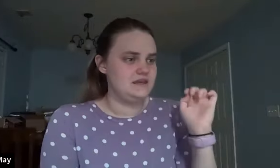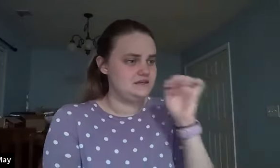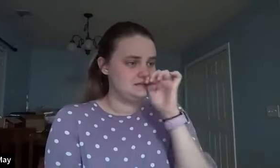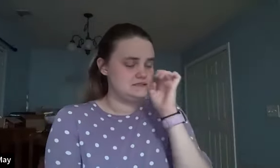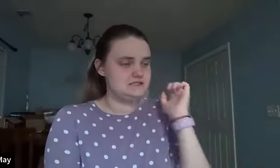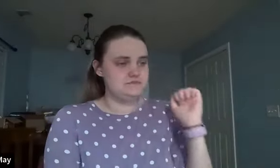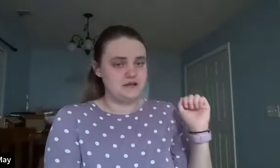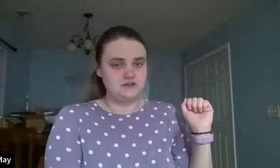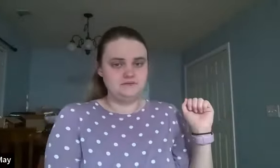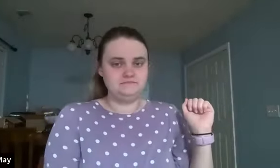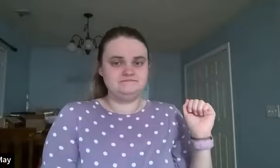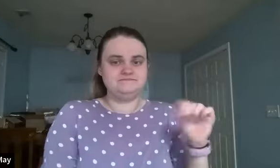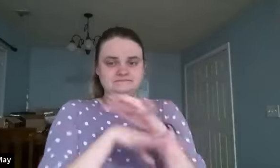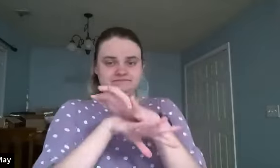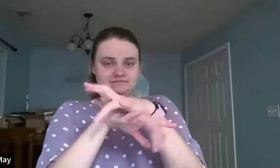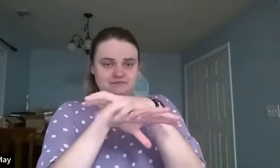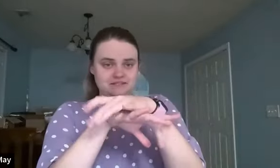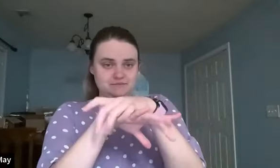Then spider.